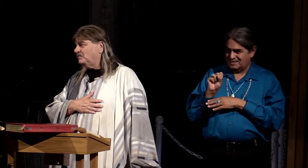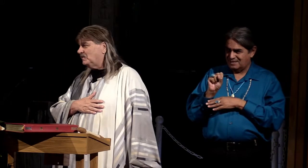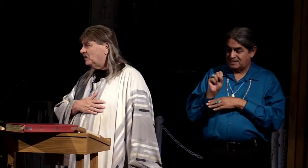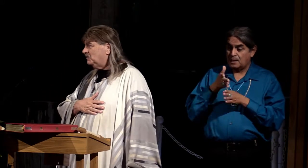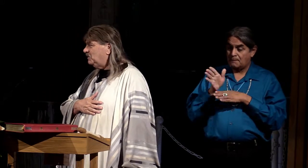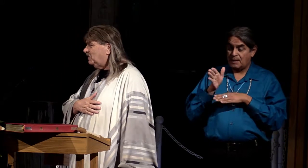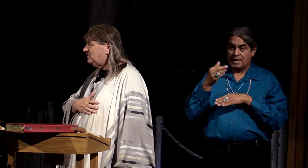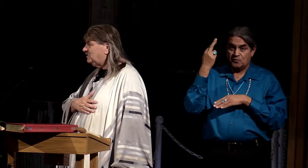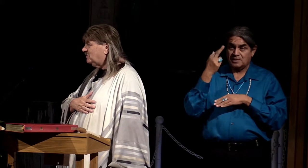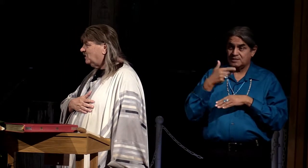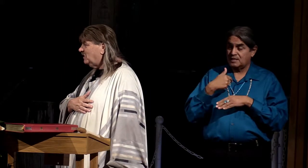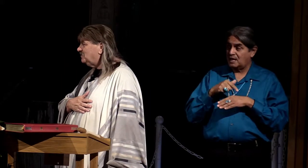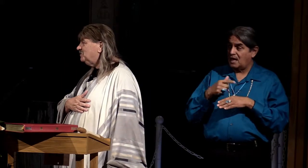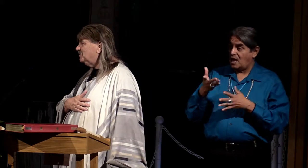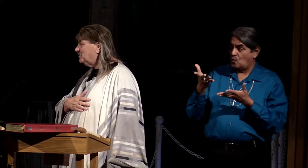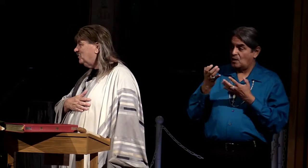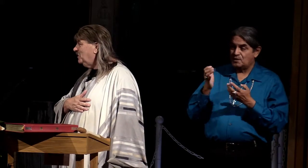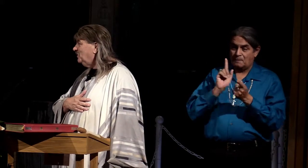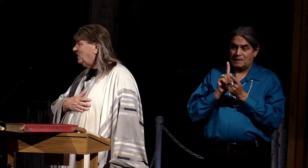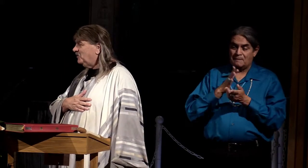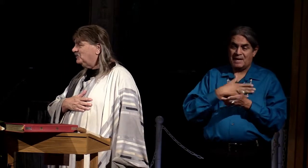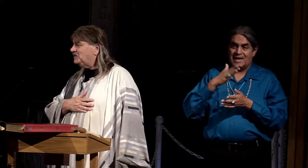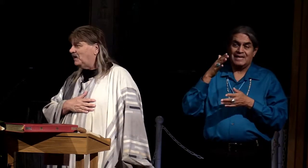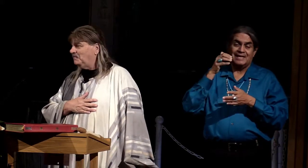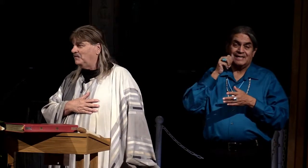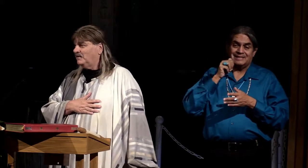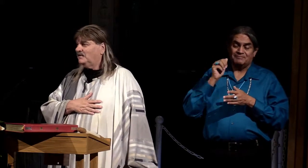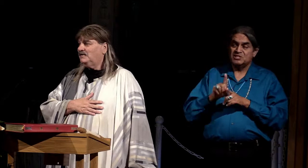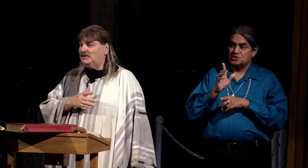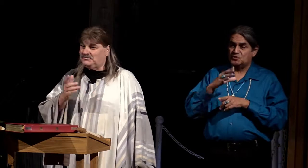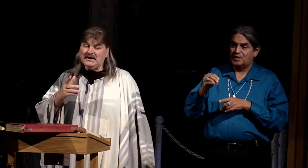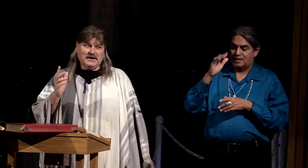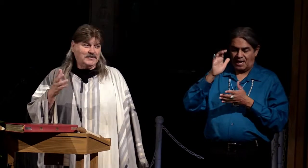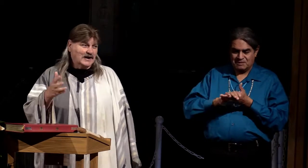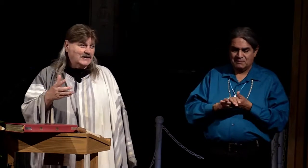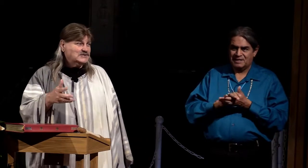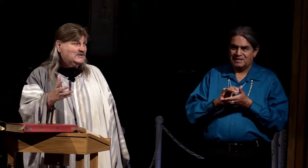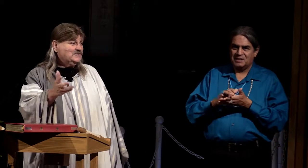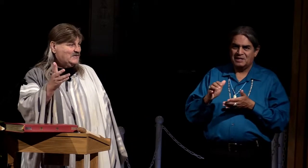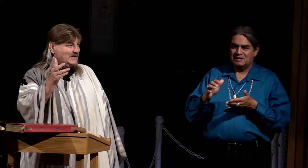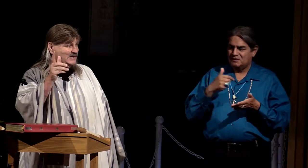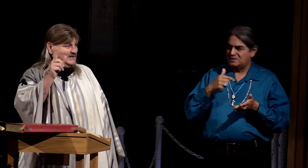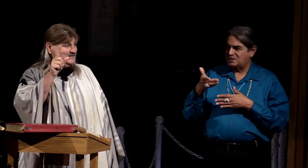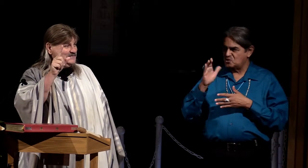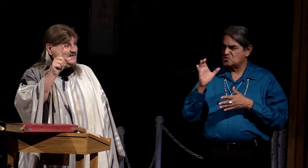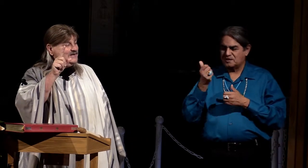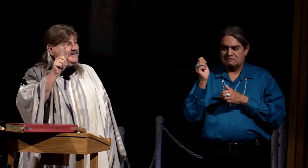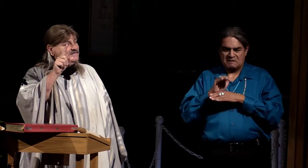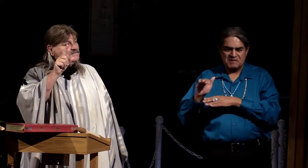I went was I wanted to meet my sister and her husband, so we had a good time. Little drink every night, you know, and so on like